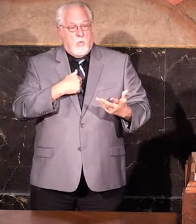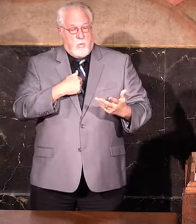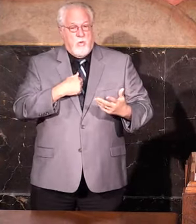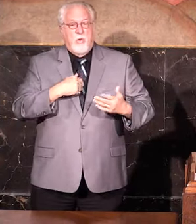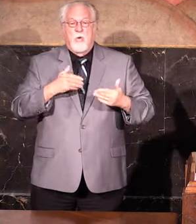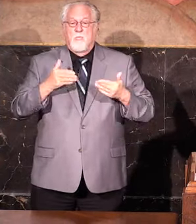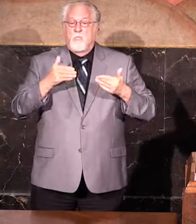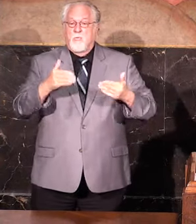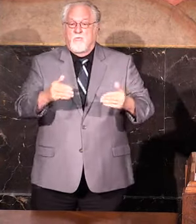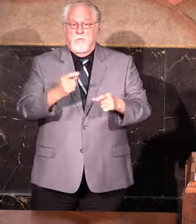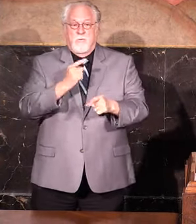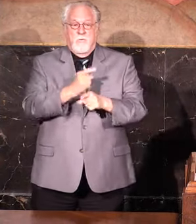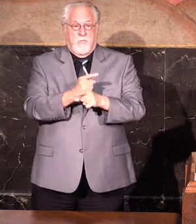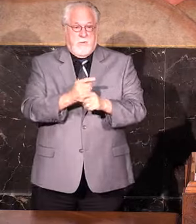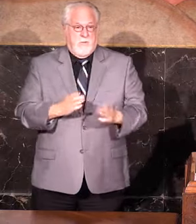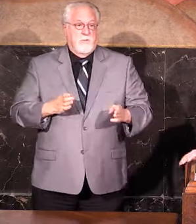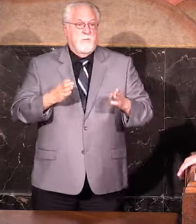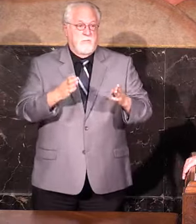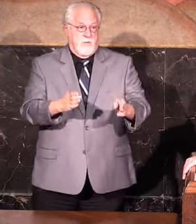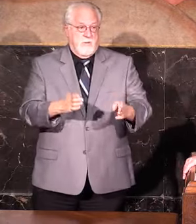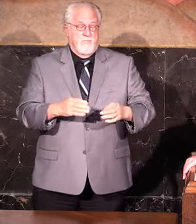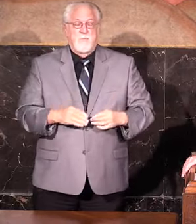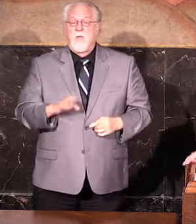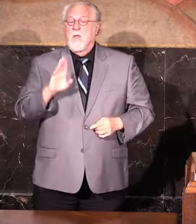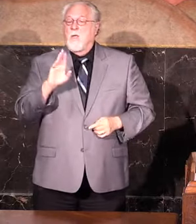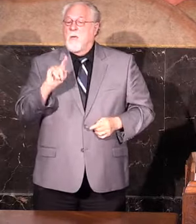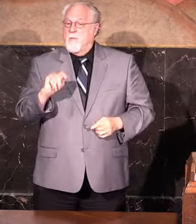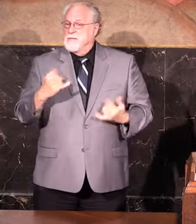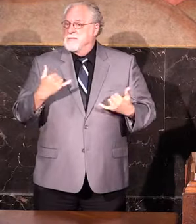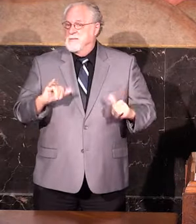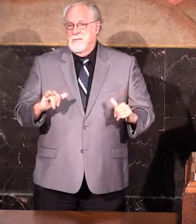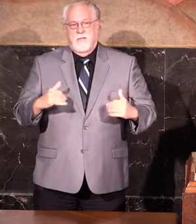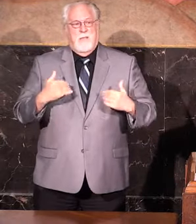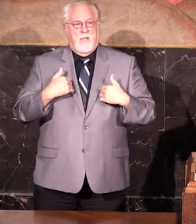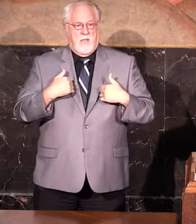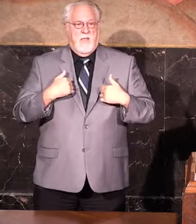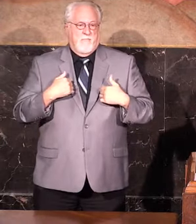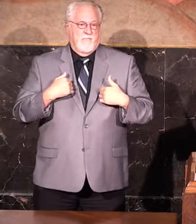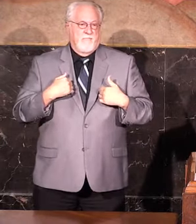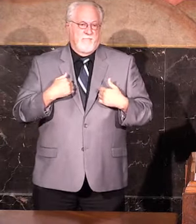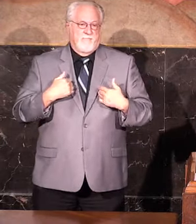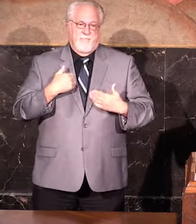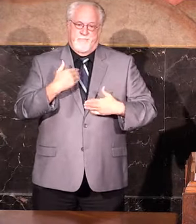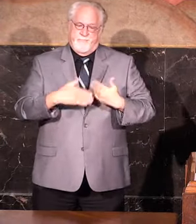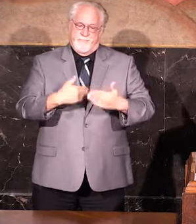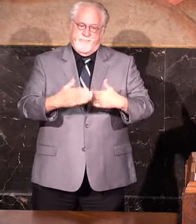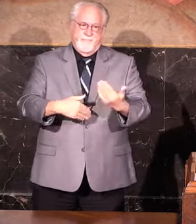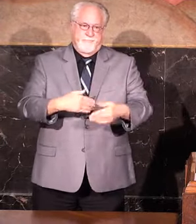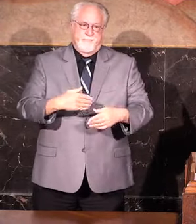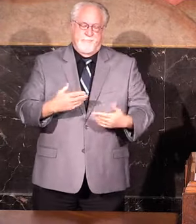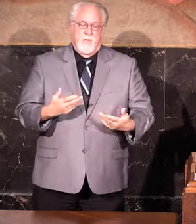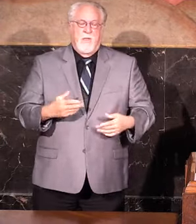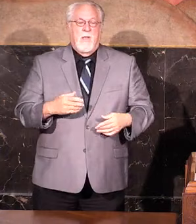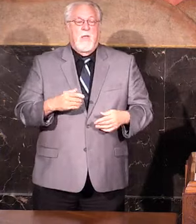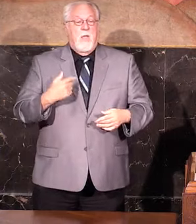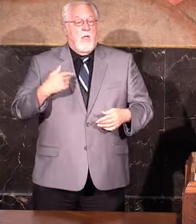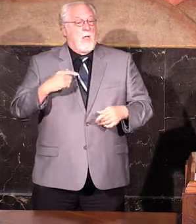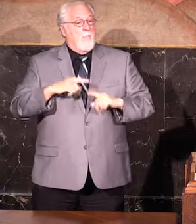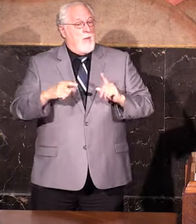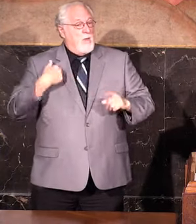in the right direction, but we still have a ways to go. And if we all work